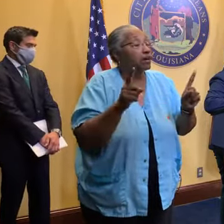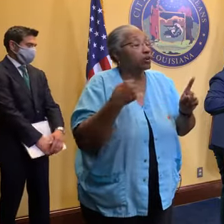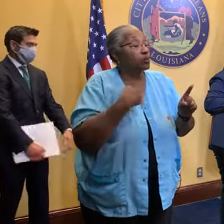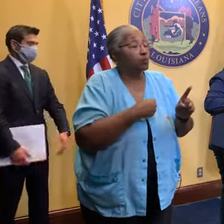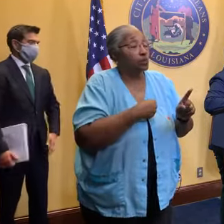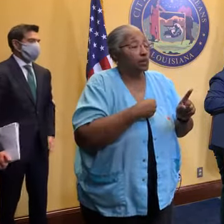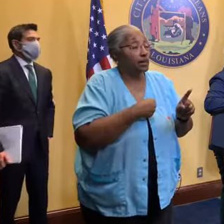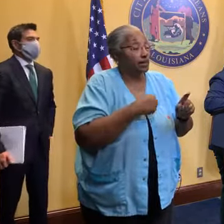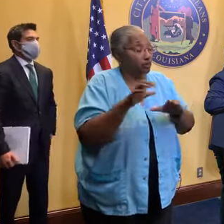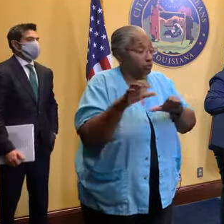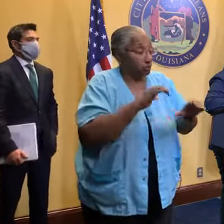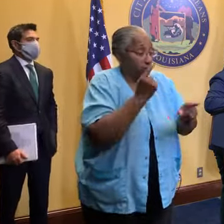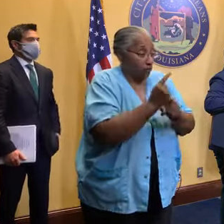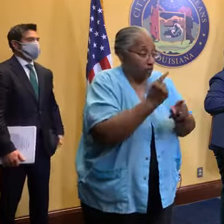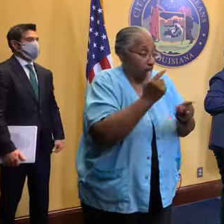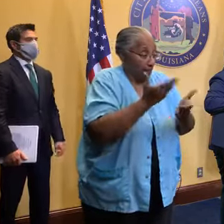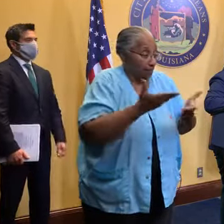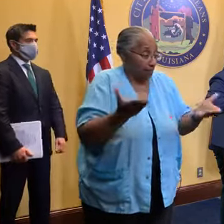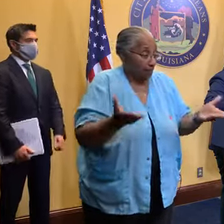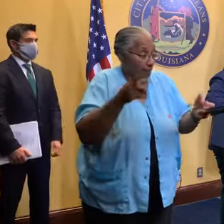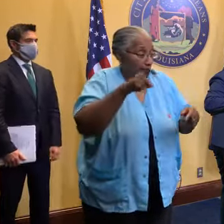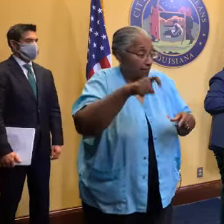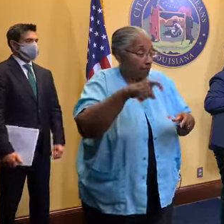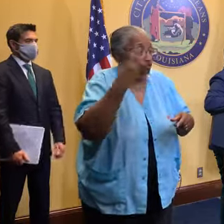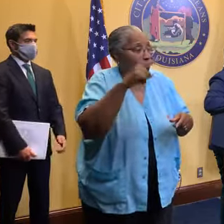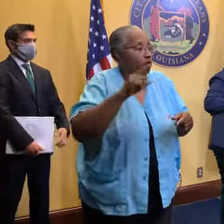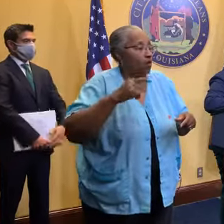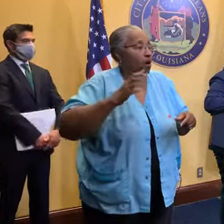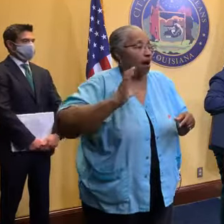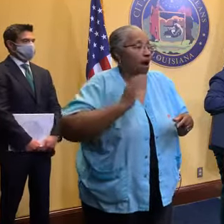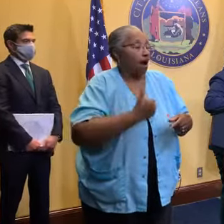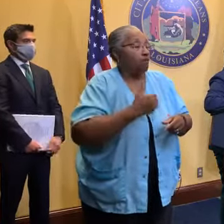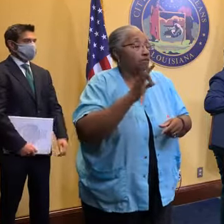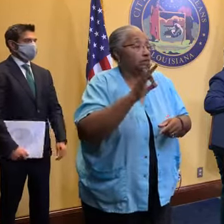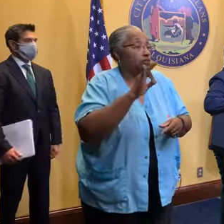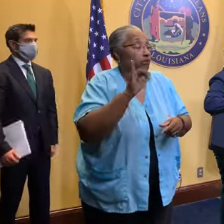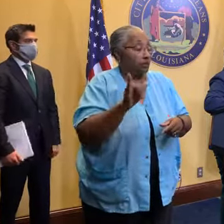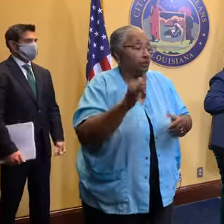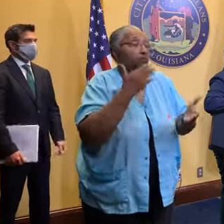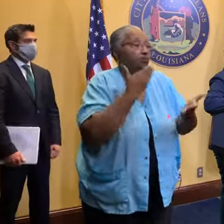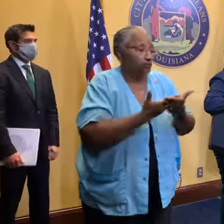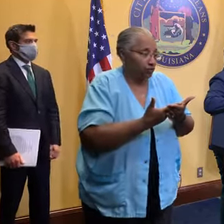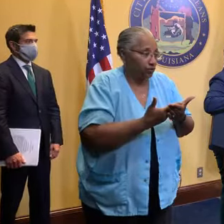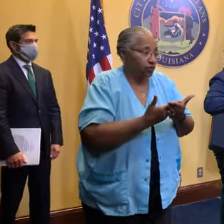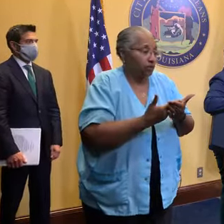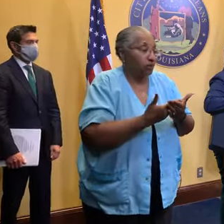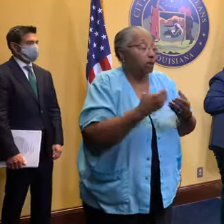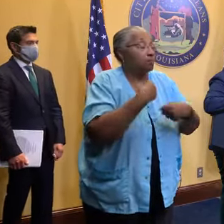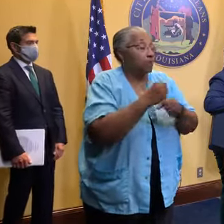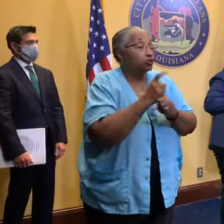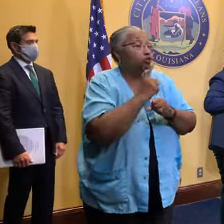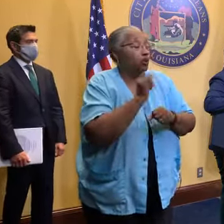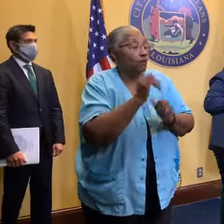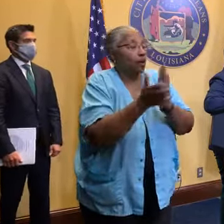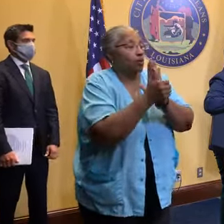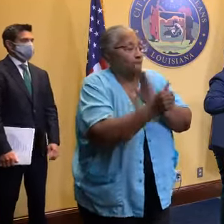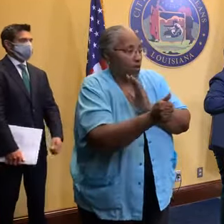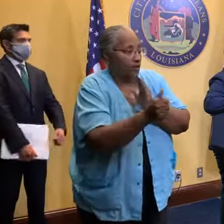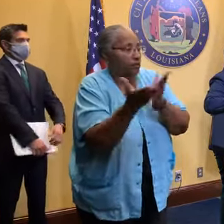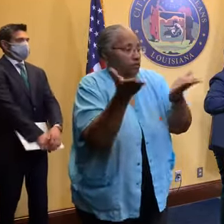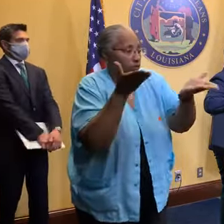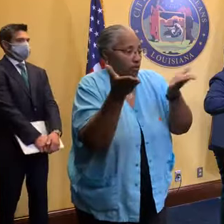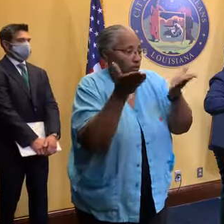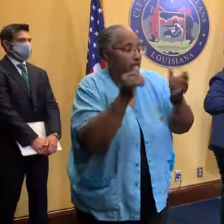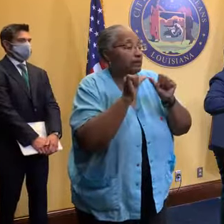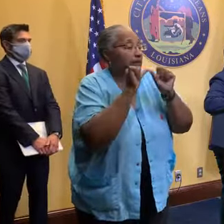taking all the right steps necessary to be fiscally sound, as well as to ensure that quality services